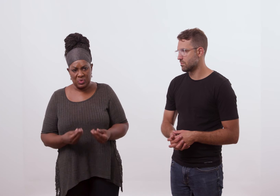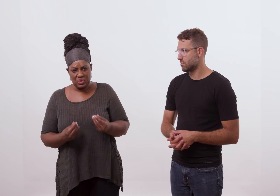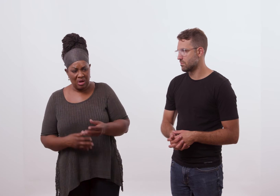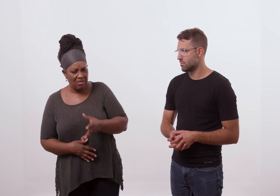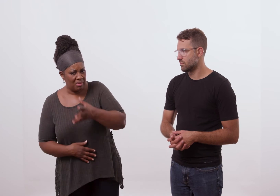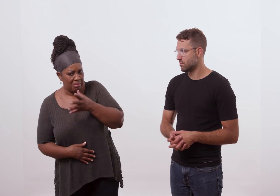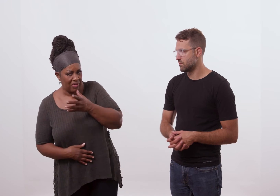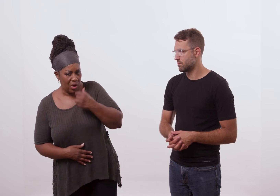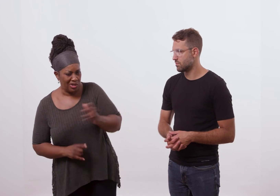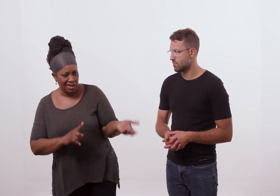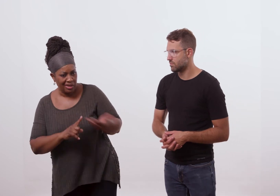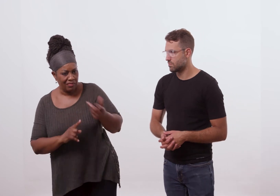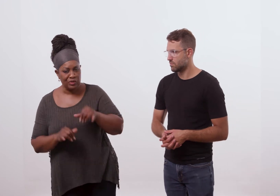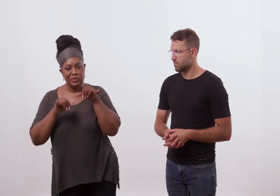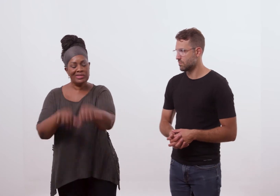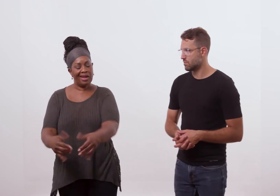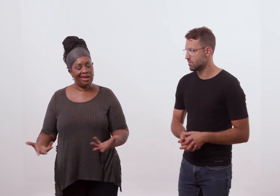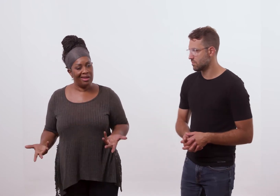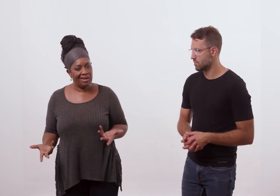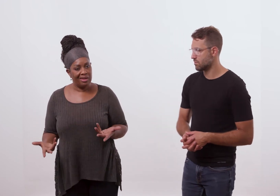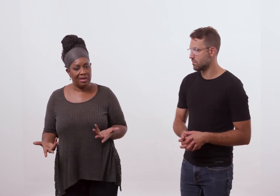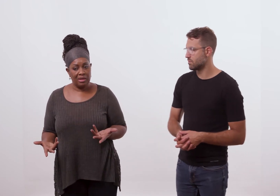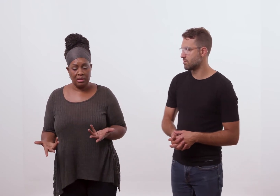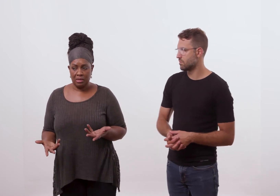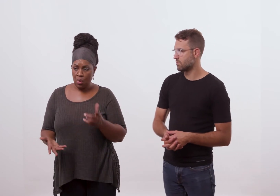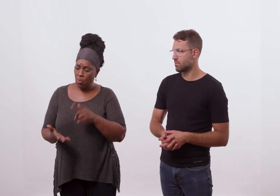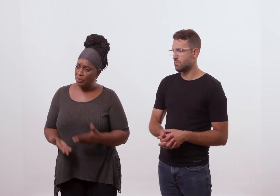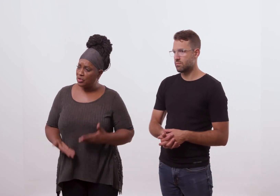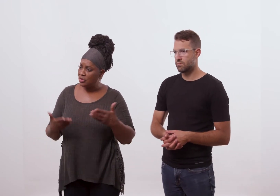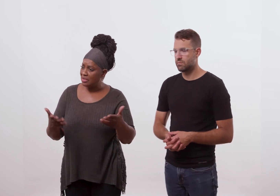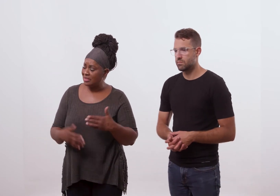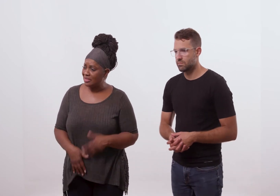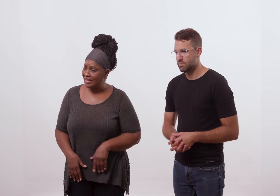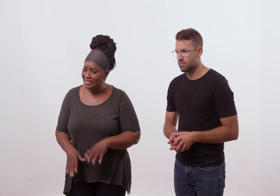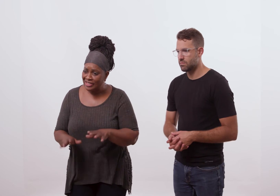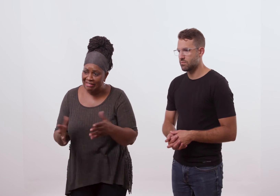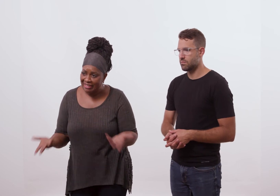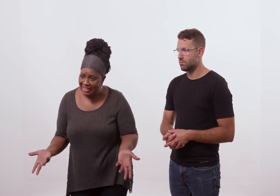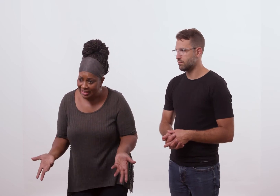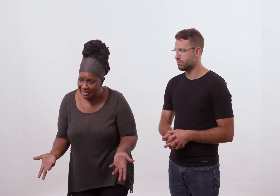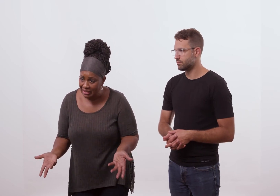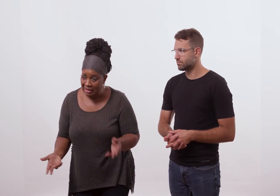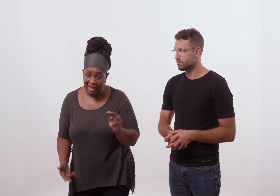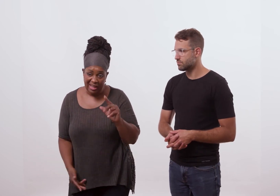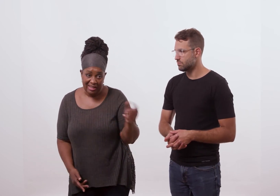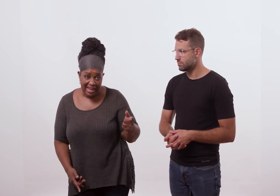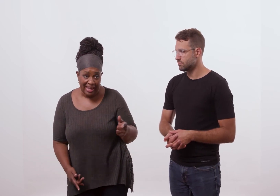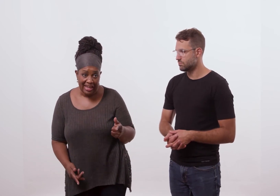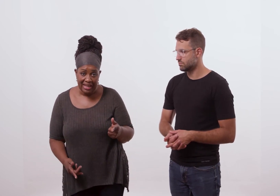I wish I could have convinced her to stay. What would you suggest, Kitling? A net?